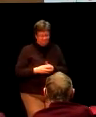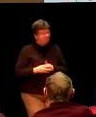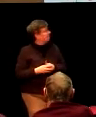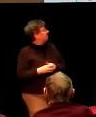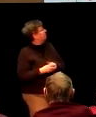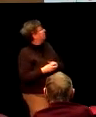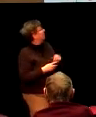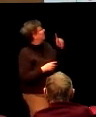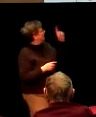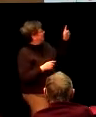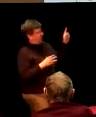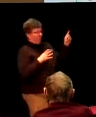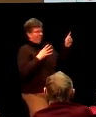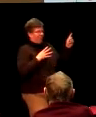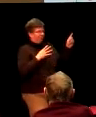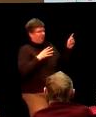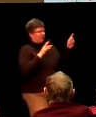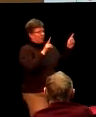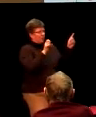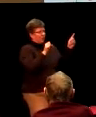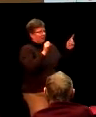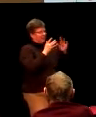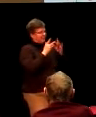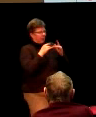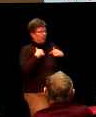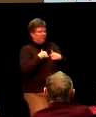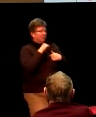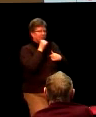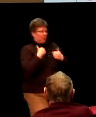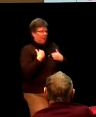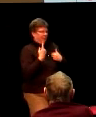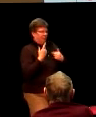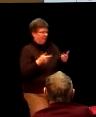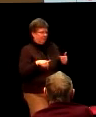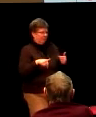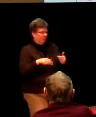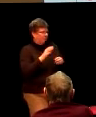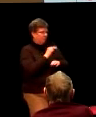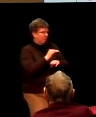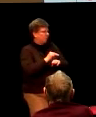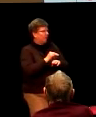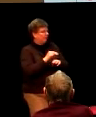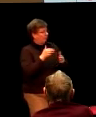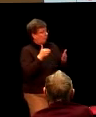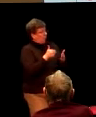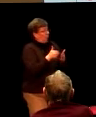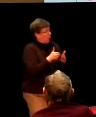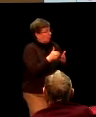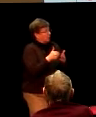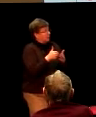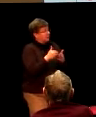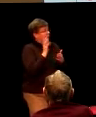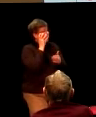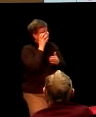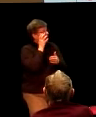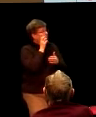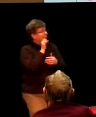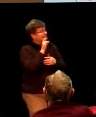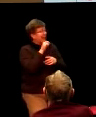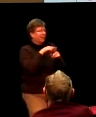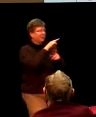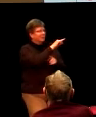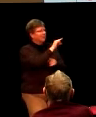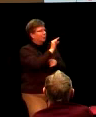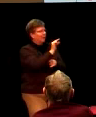This is the official U.S. network. We do not have one here in Missoula. Our closest radiosonde site is over in Great